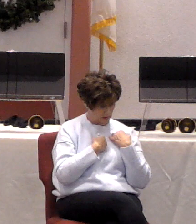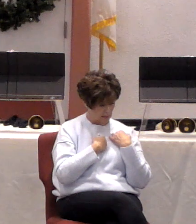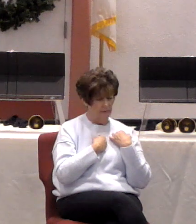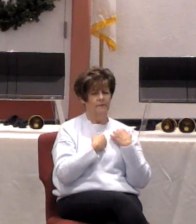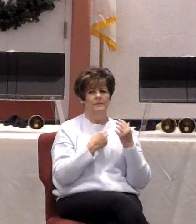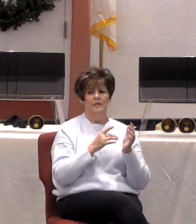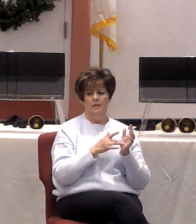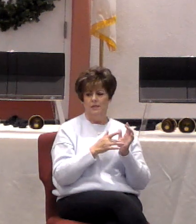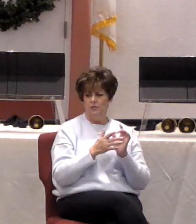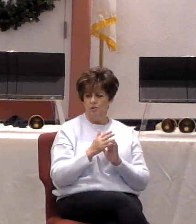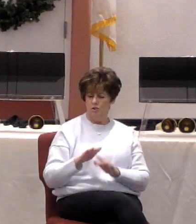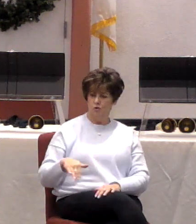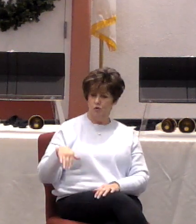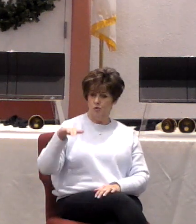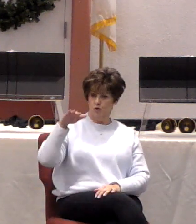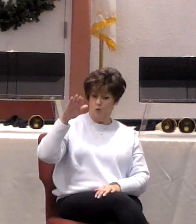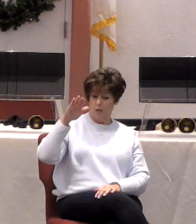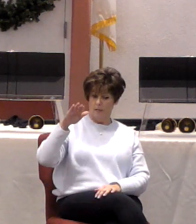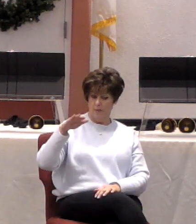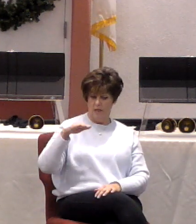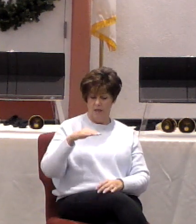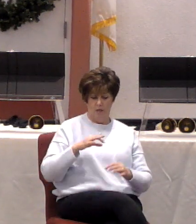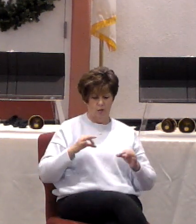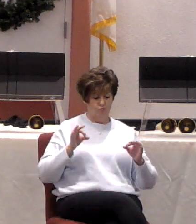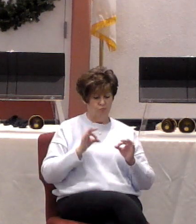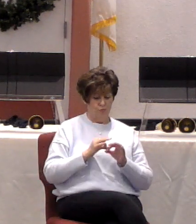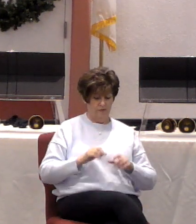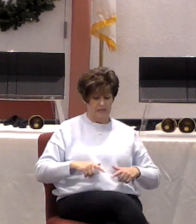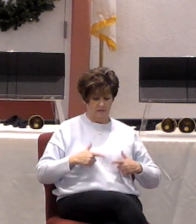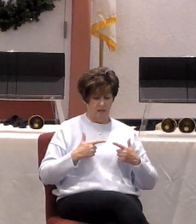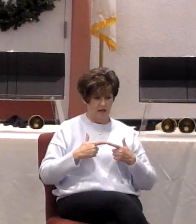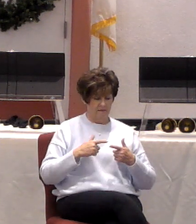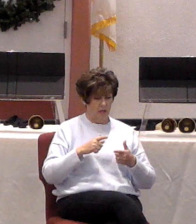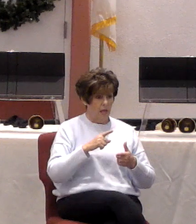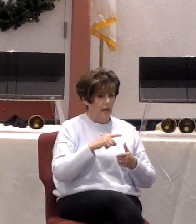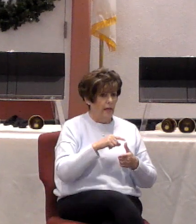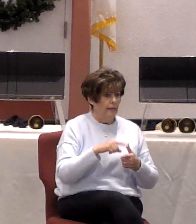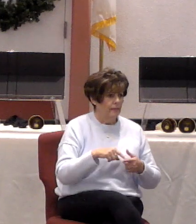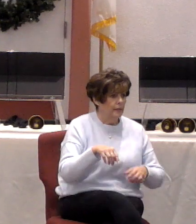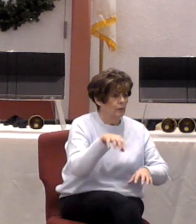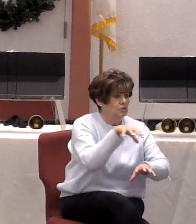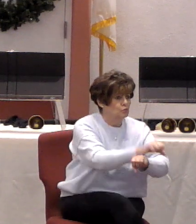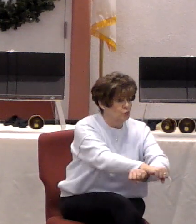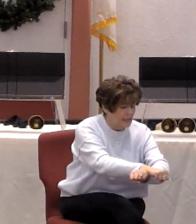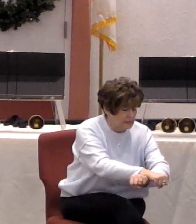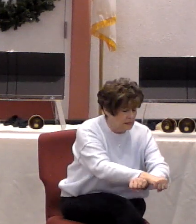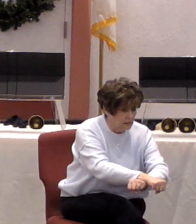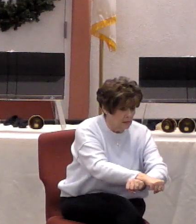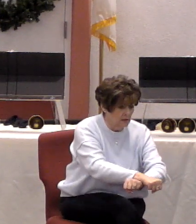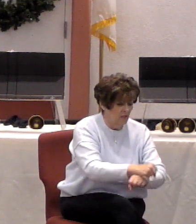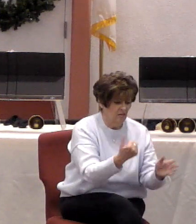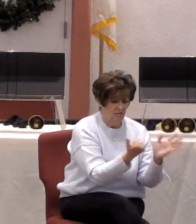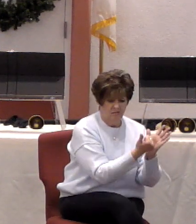he grew up, he lived this perfect life, and then at the end of his life, he was arrested. He was